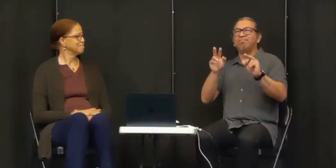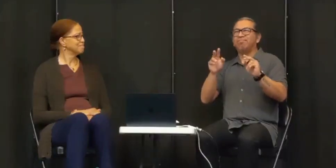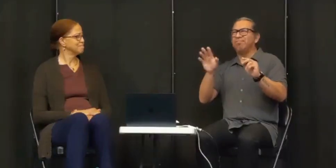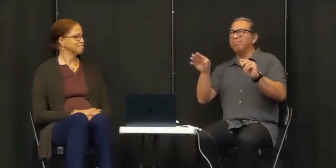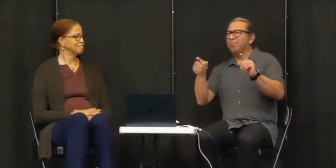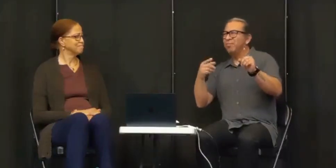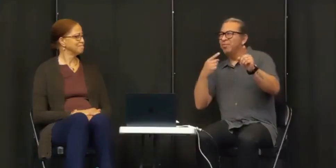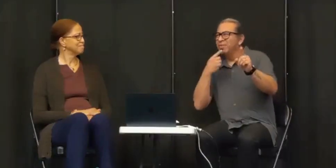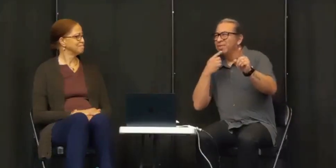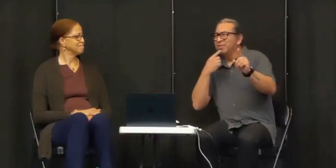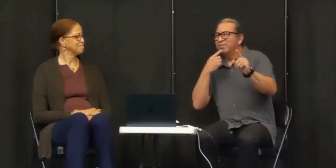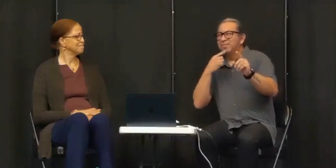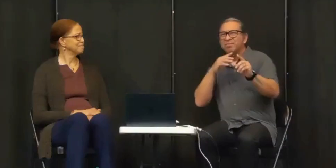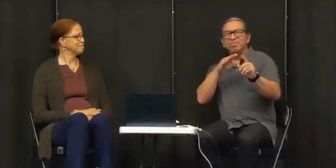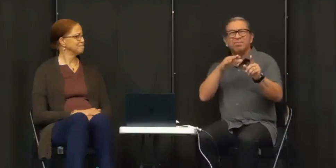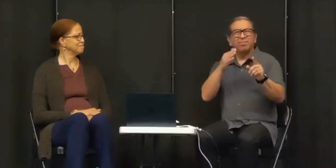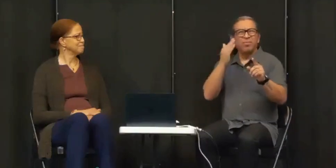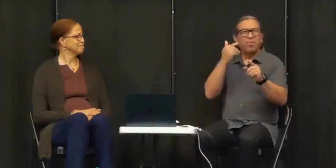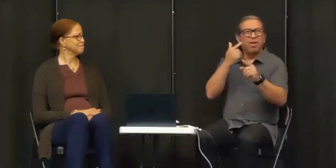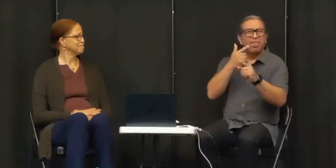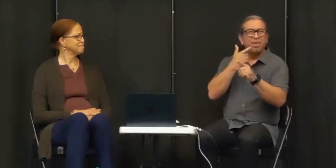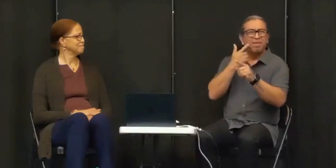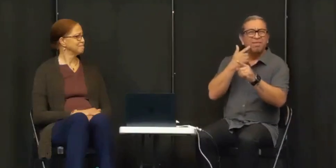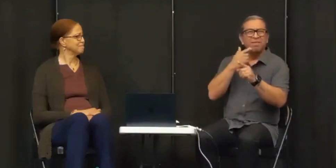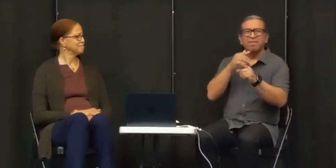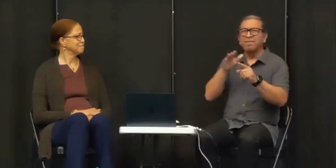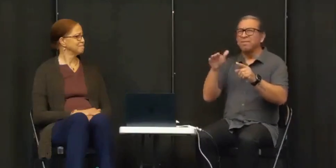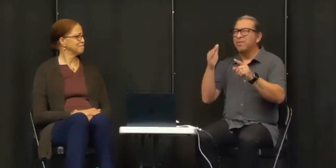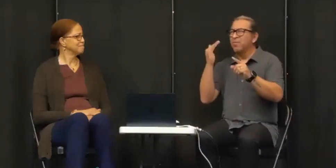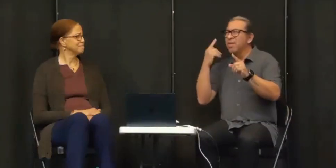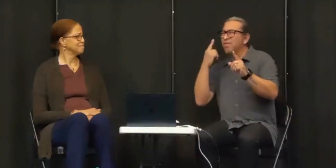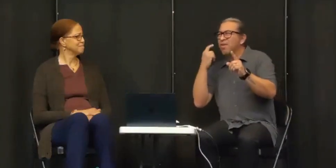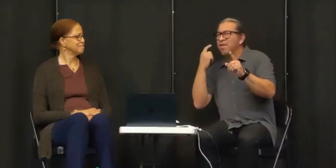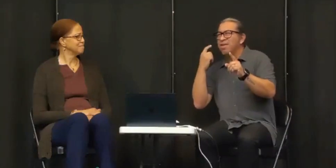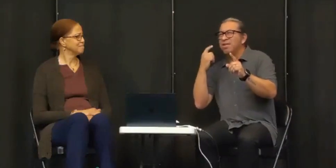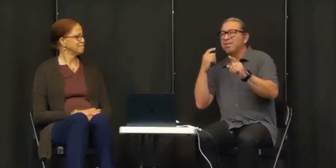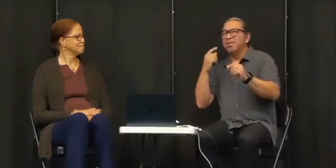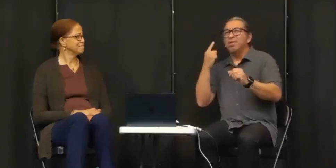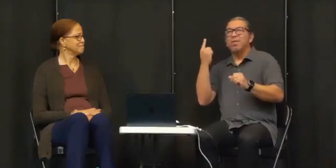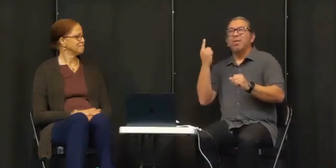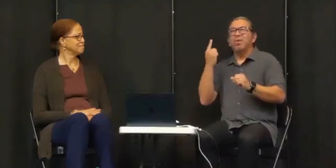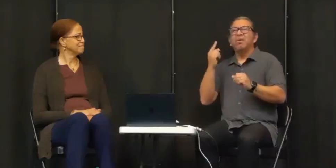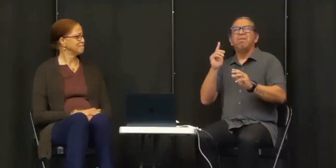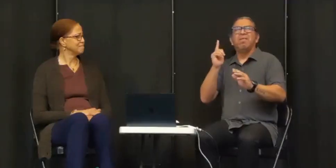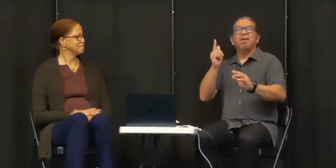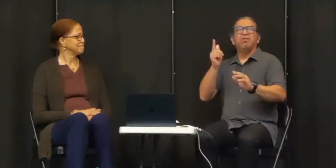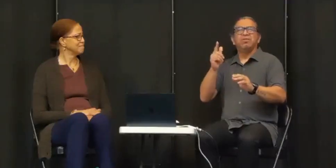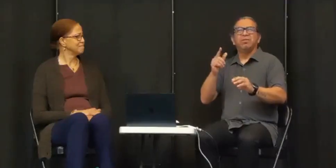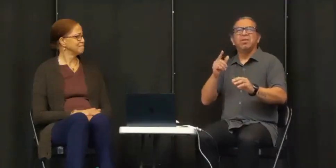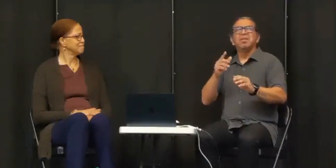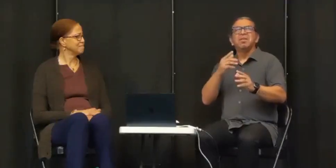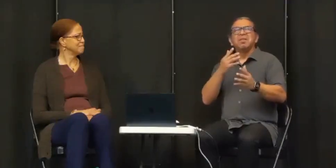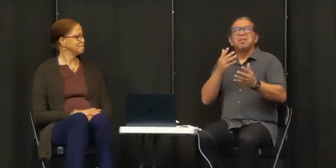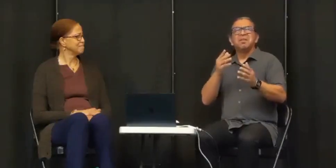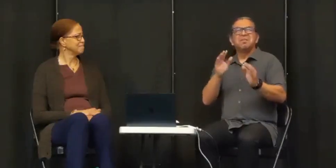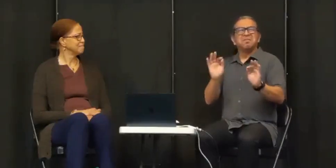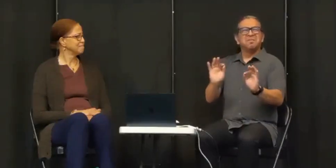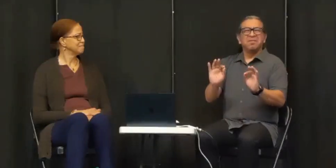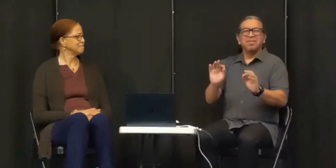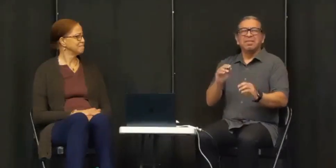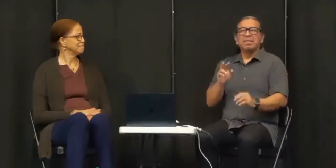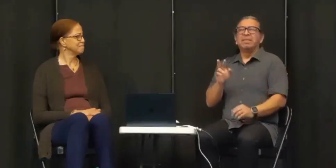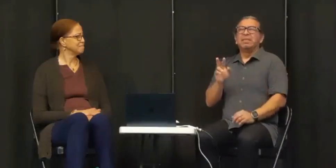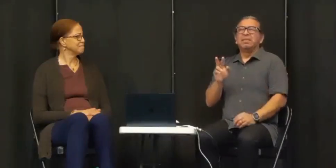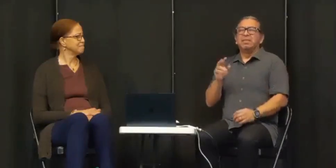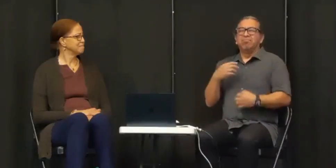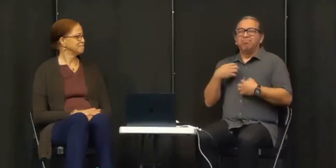and gossip. What they say, and I would always have to ask everybody, brother or sister, you know what they're saying, why is she crying? And then they would